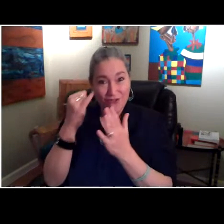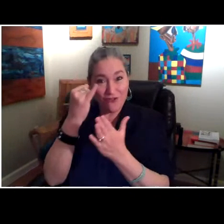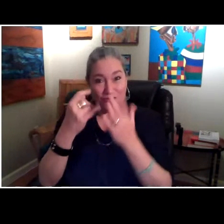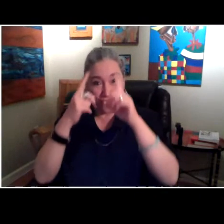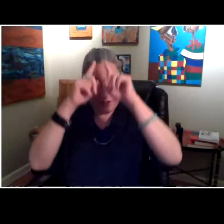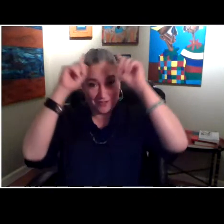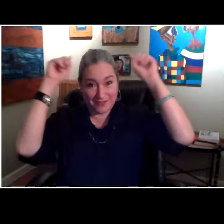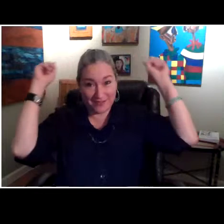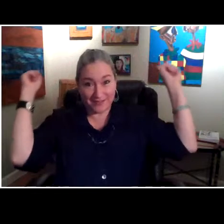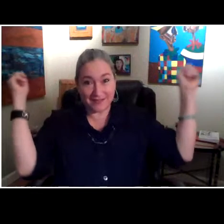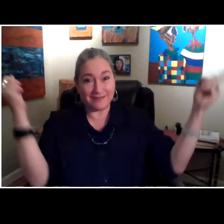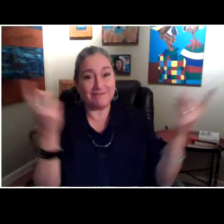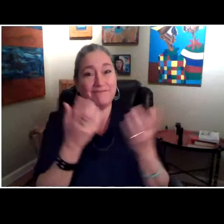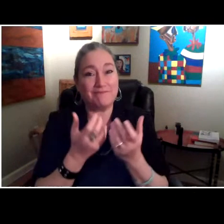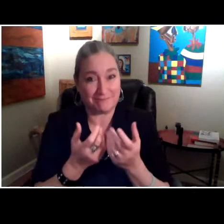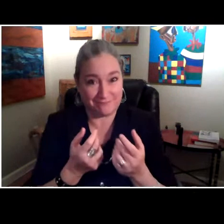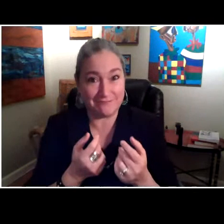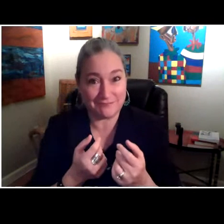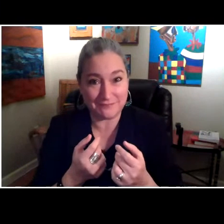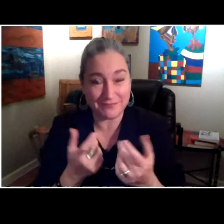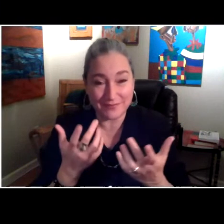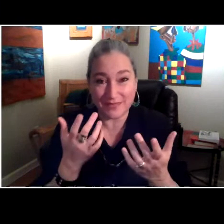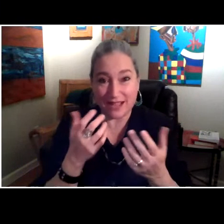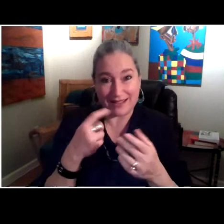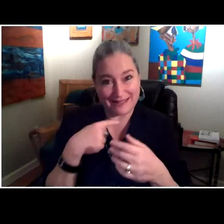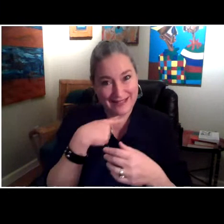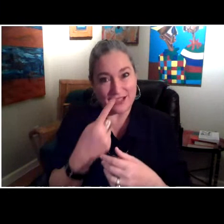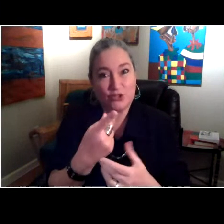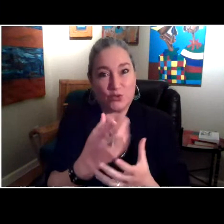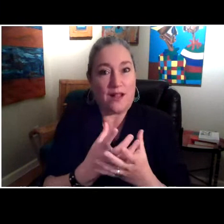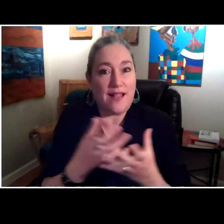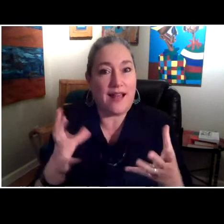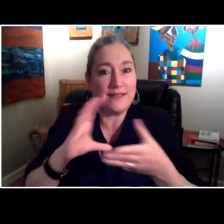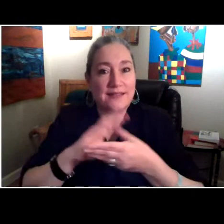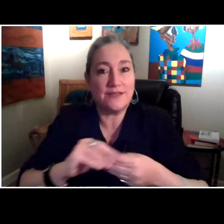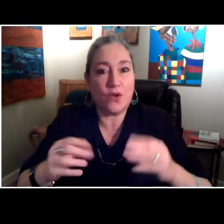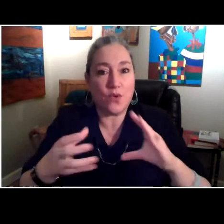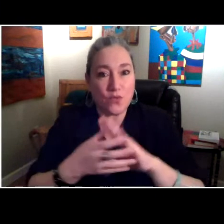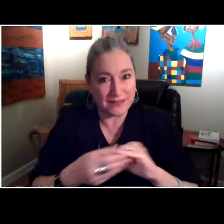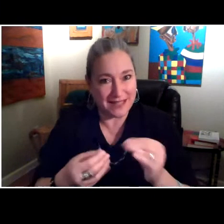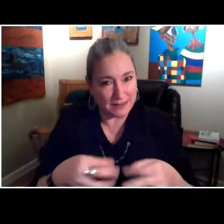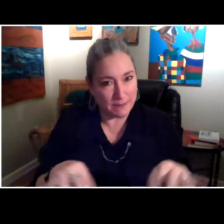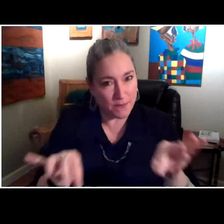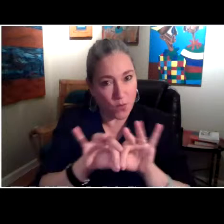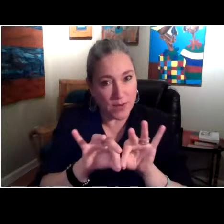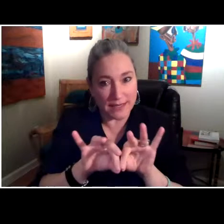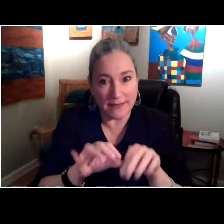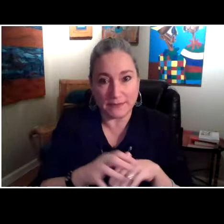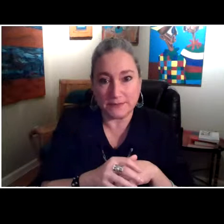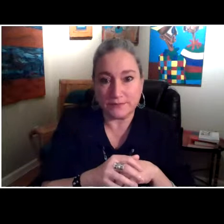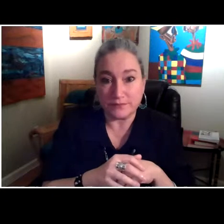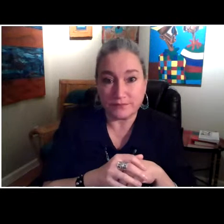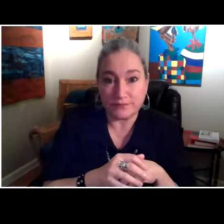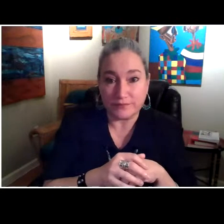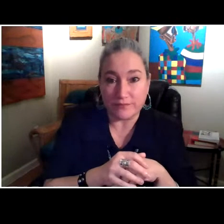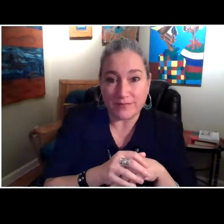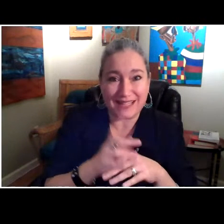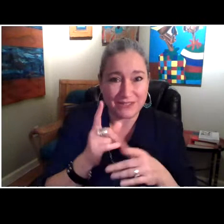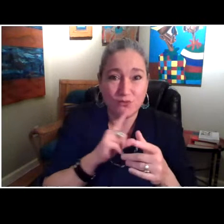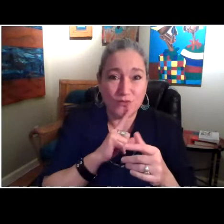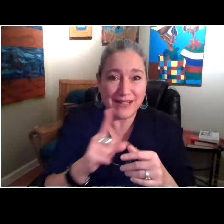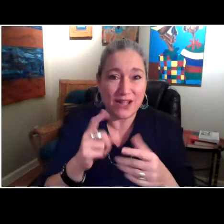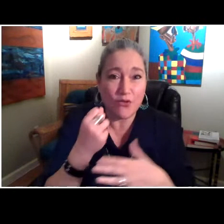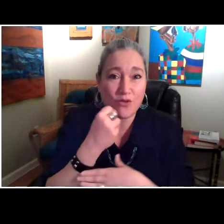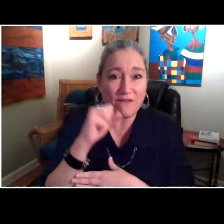has 1,000 words, 1,000 signs in one image. You can see art around me and around us that